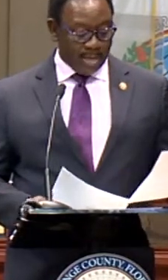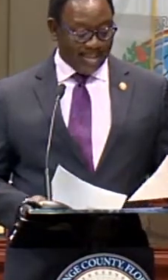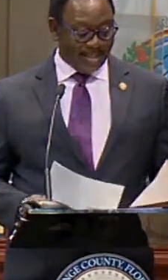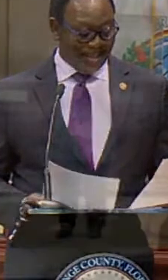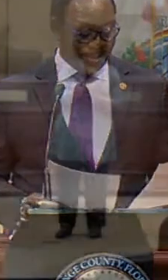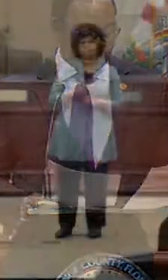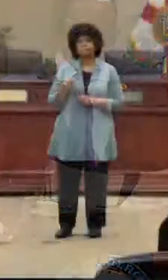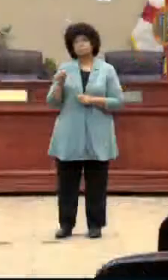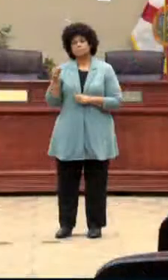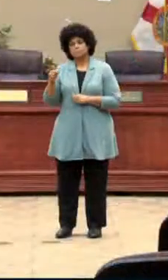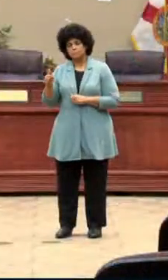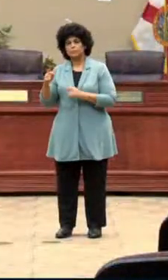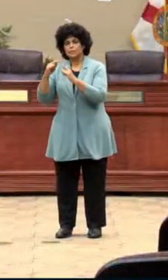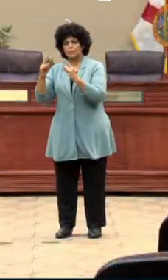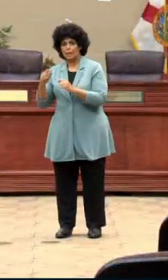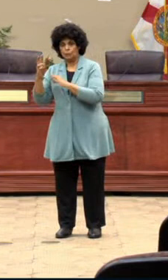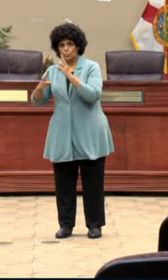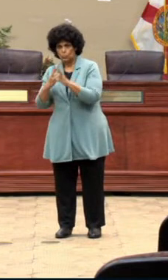6,500 tests a day.